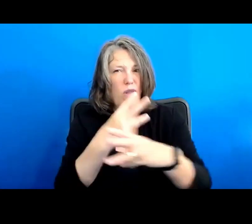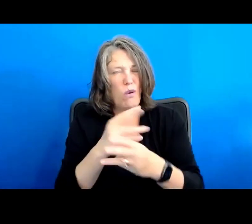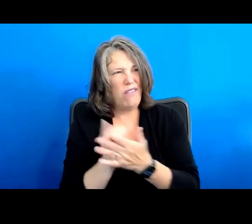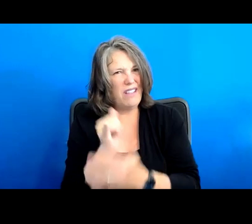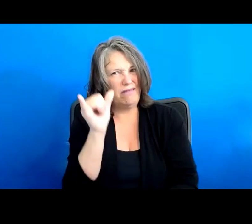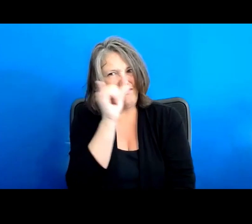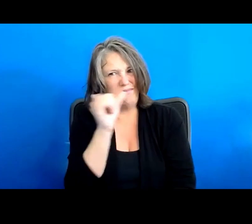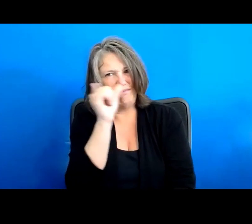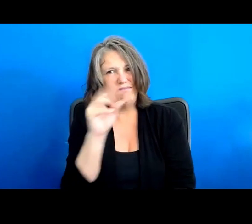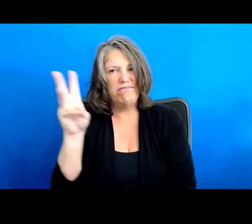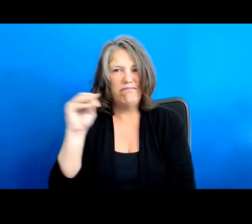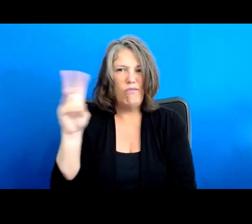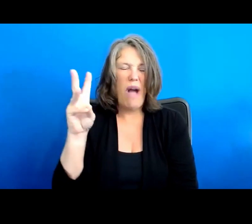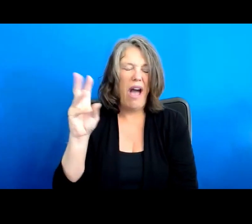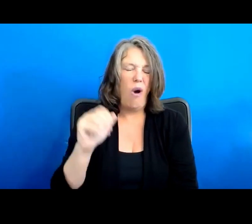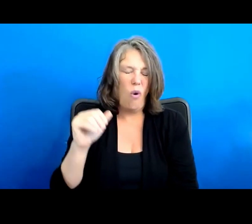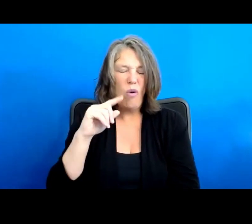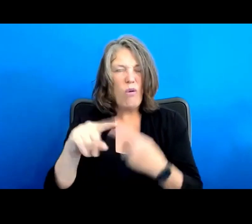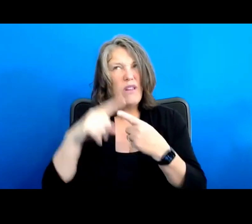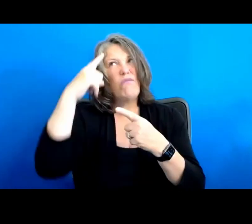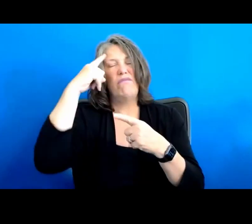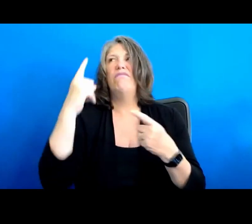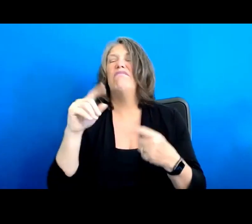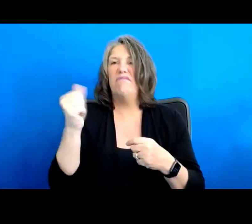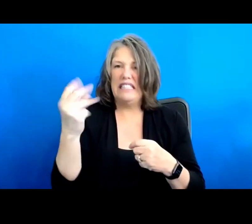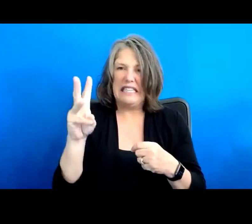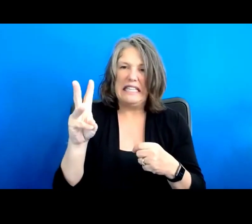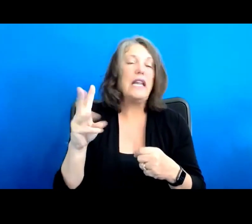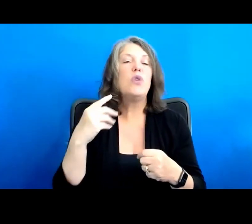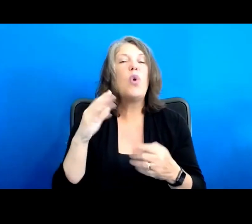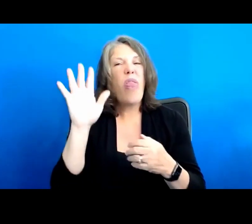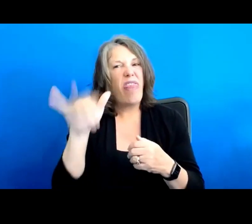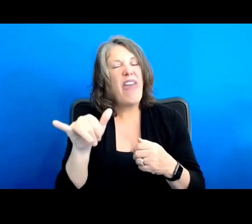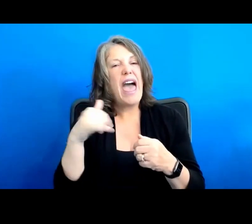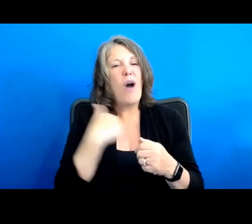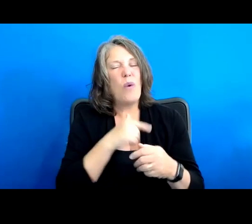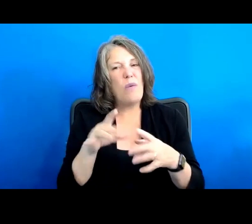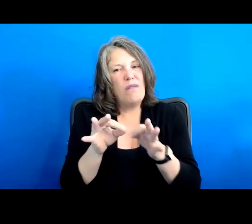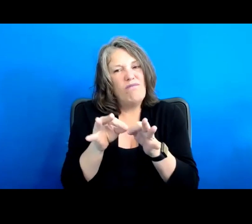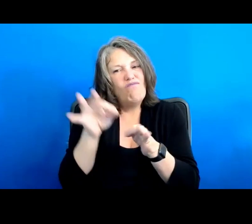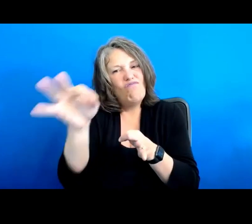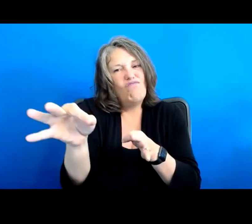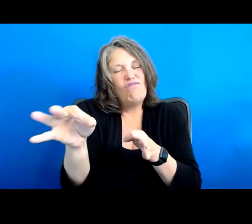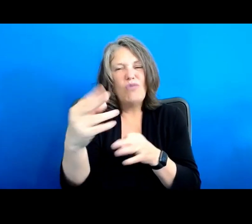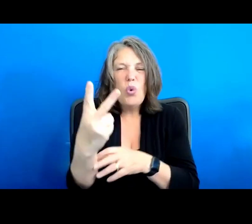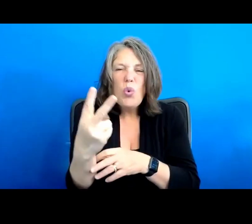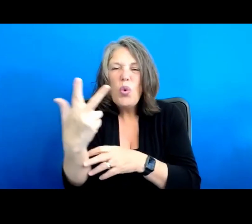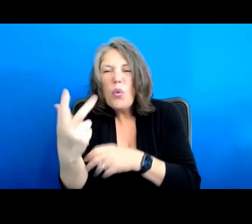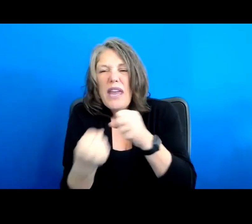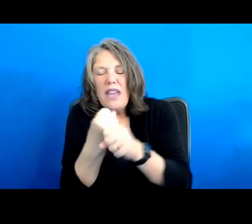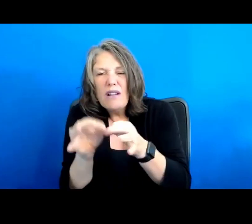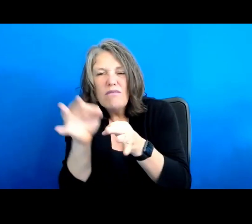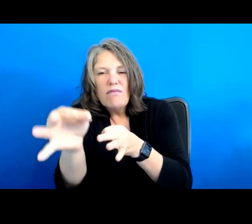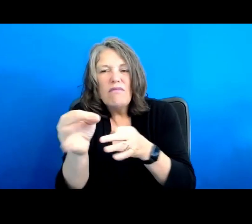it. So we are probably going to postpone that for 2 or 3 years. What we're looking